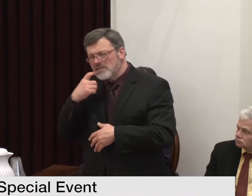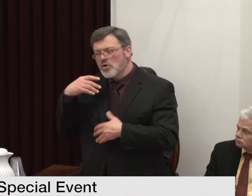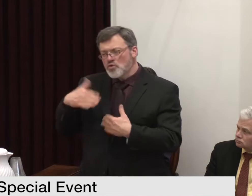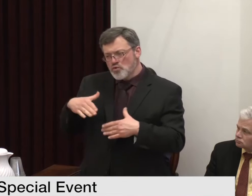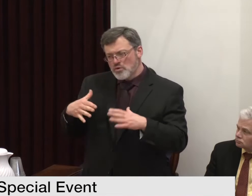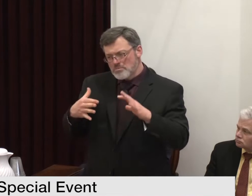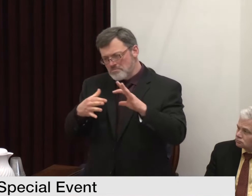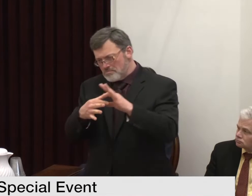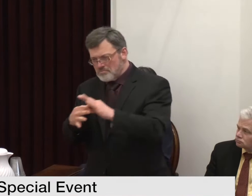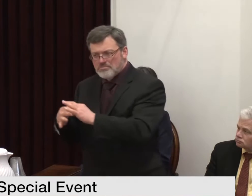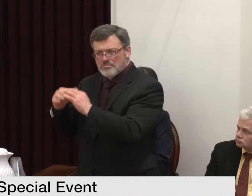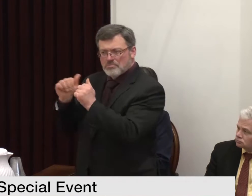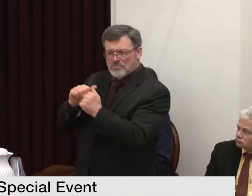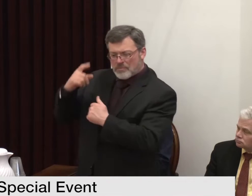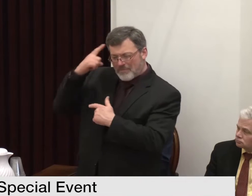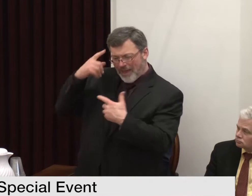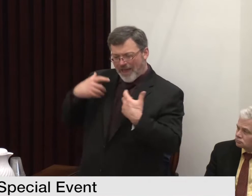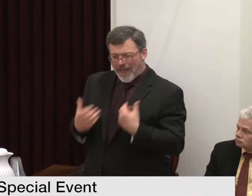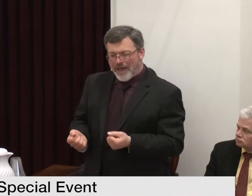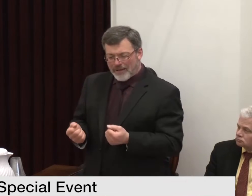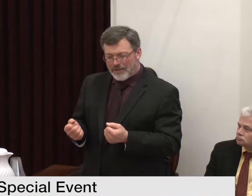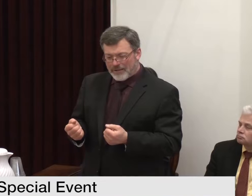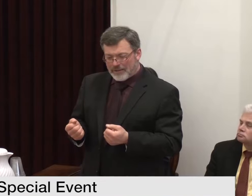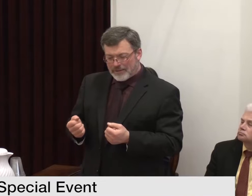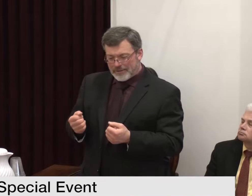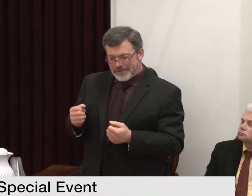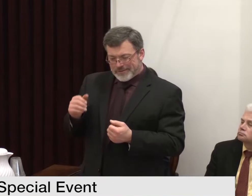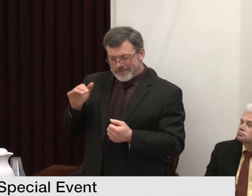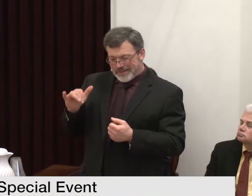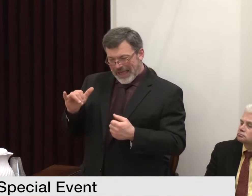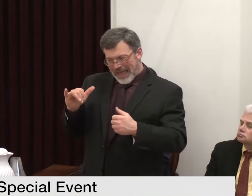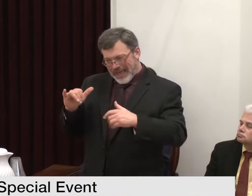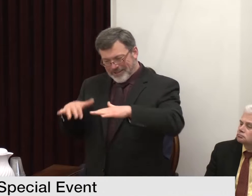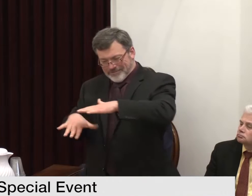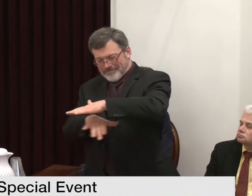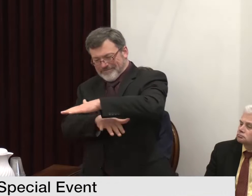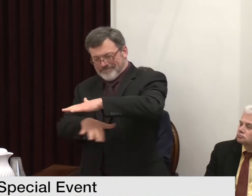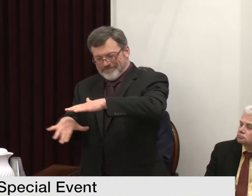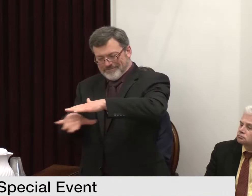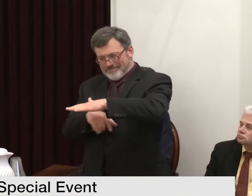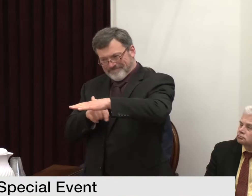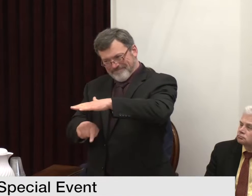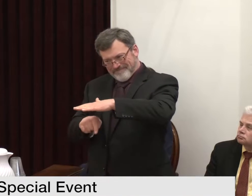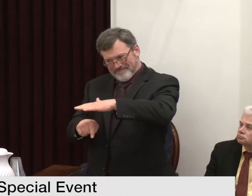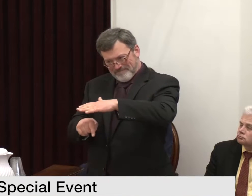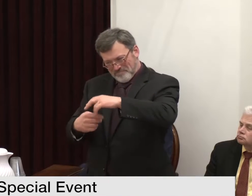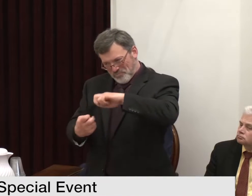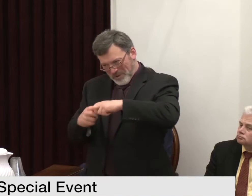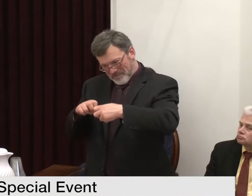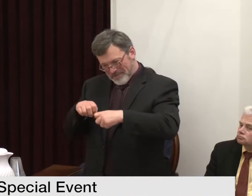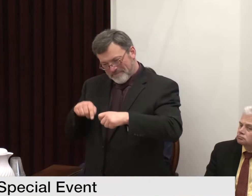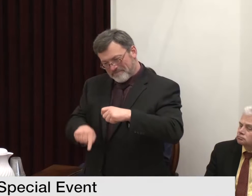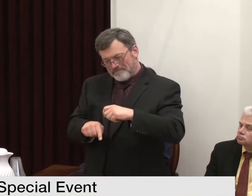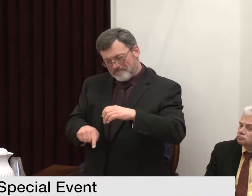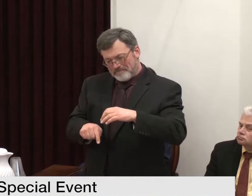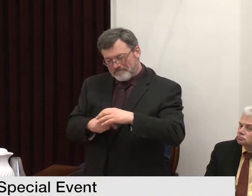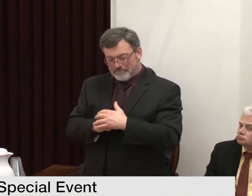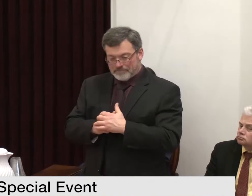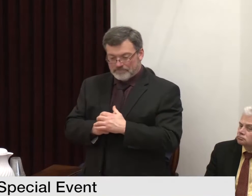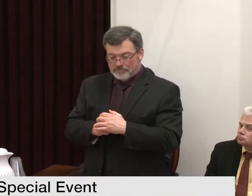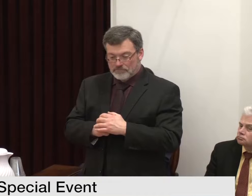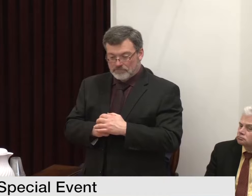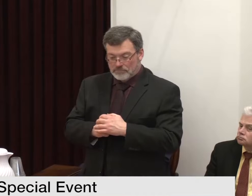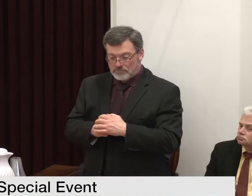why people commit some of these crimes in the first place. And despite the trends we're seeing, Vermont remains a